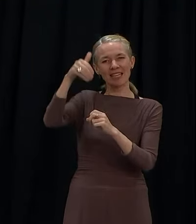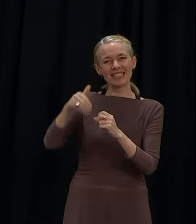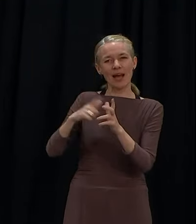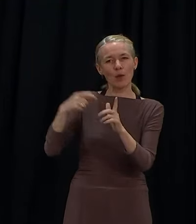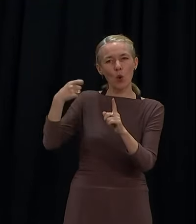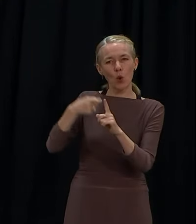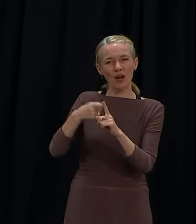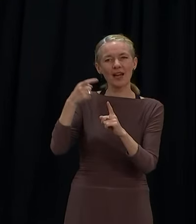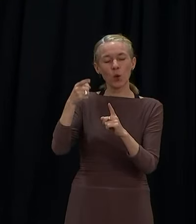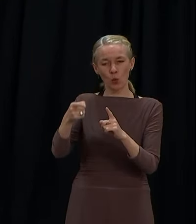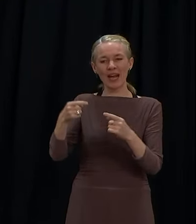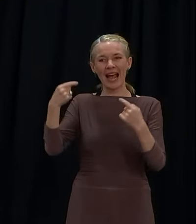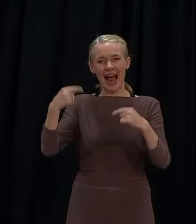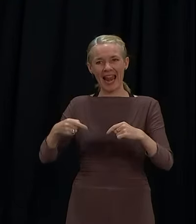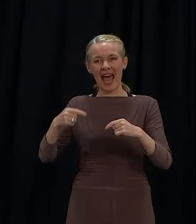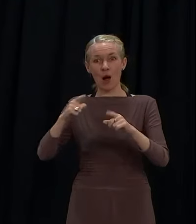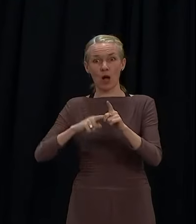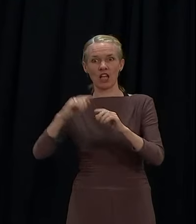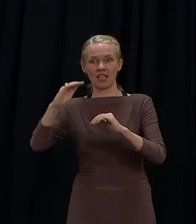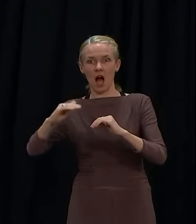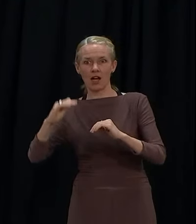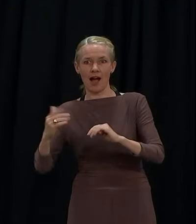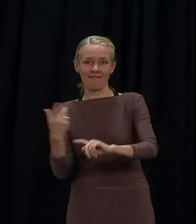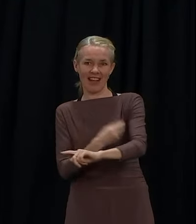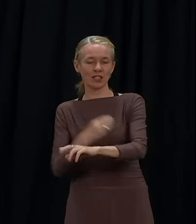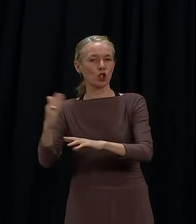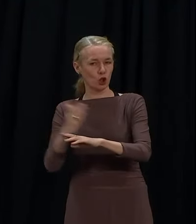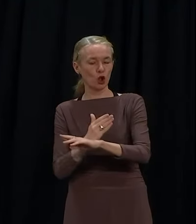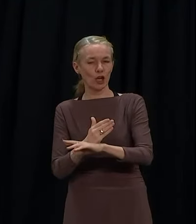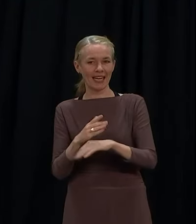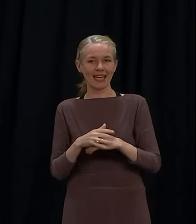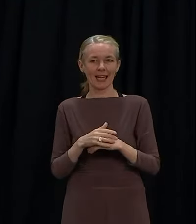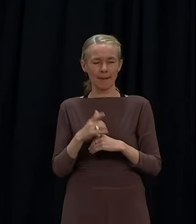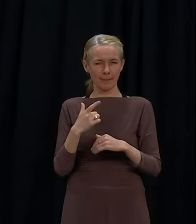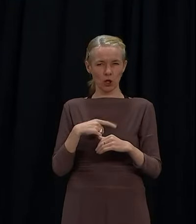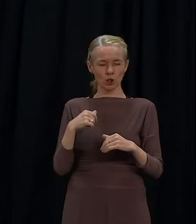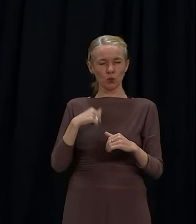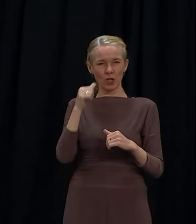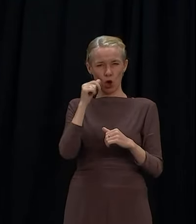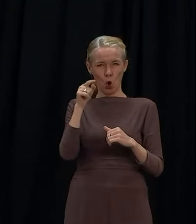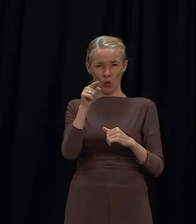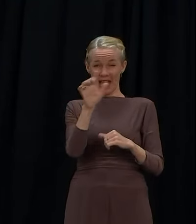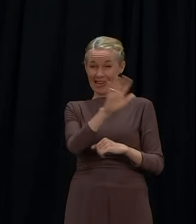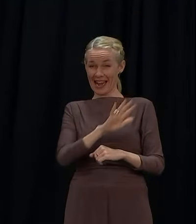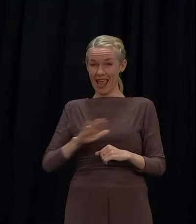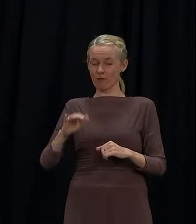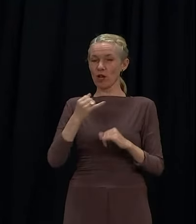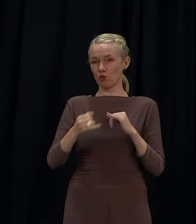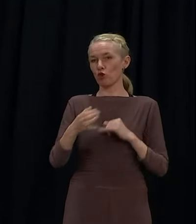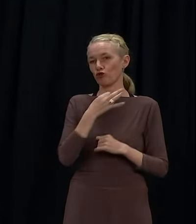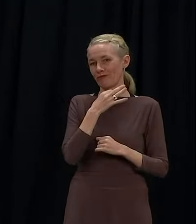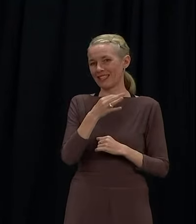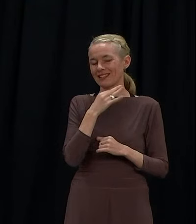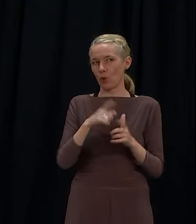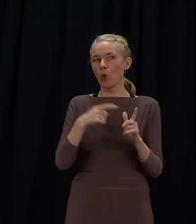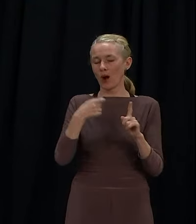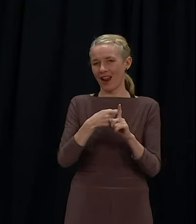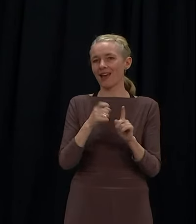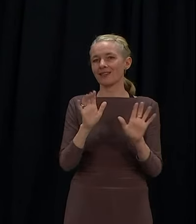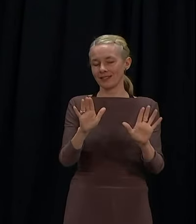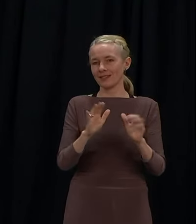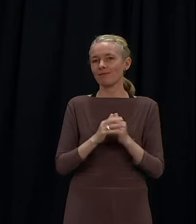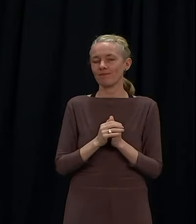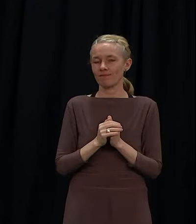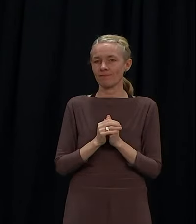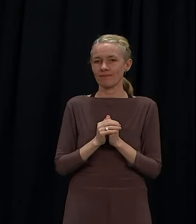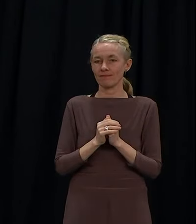country. So that was to try and target those who are at the most risk, which by default meant more in Auckland. The other thing